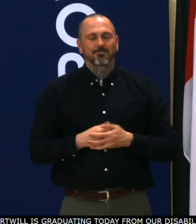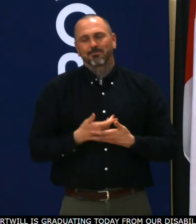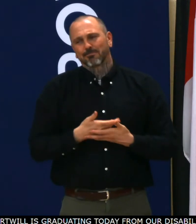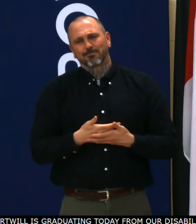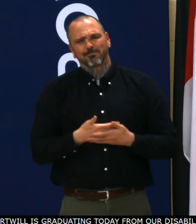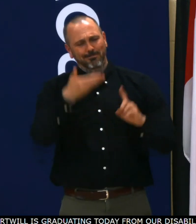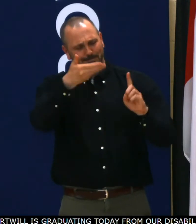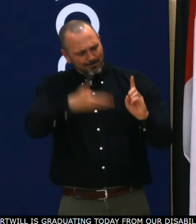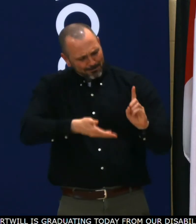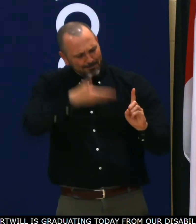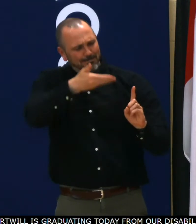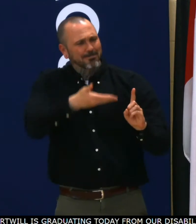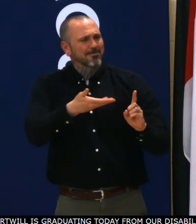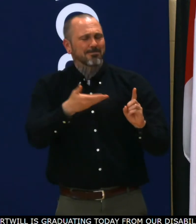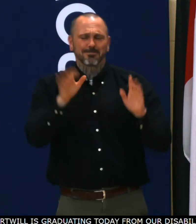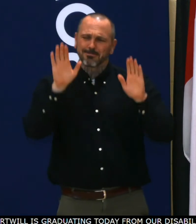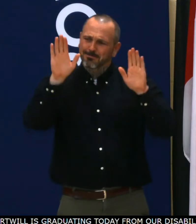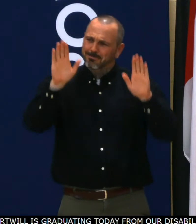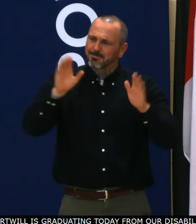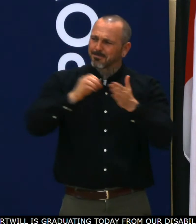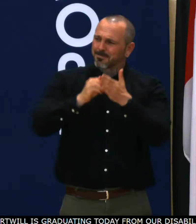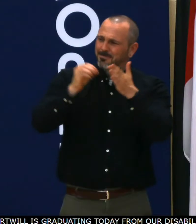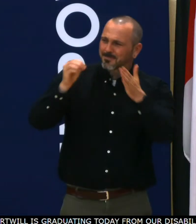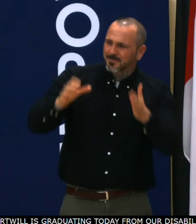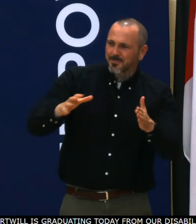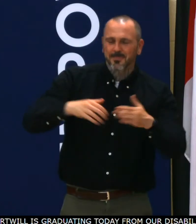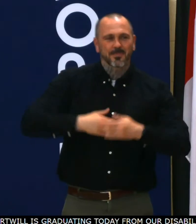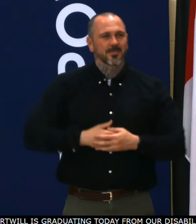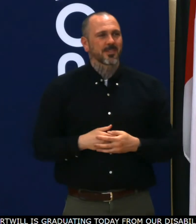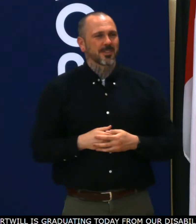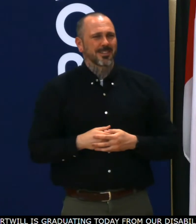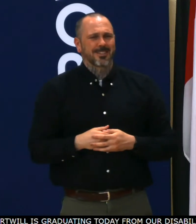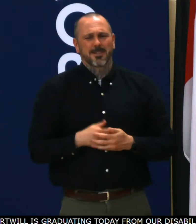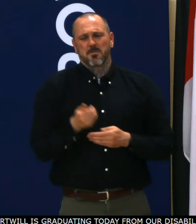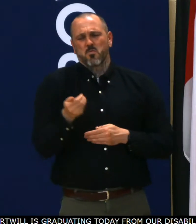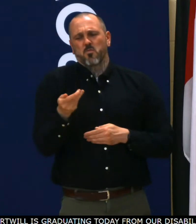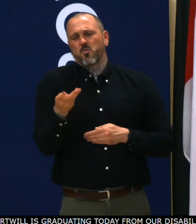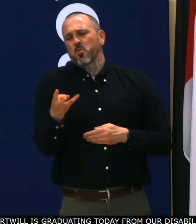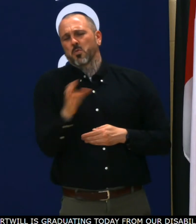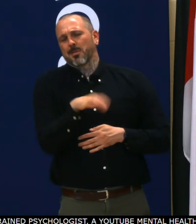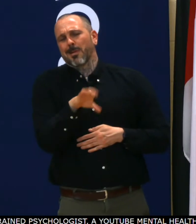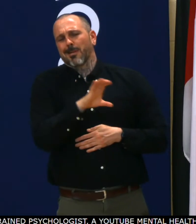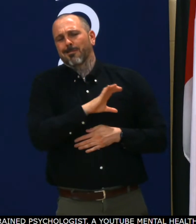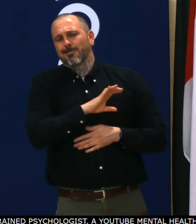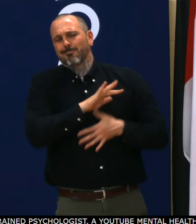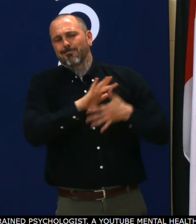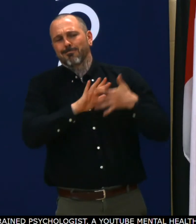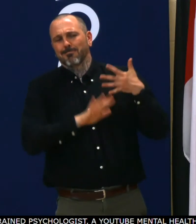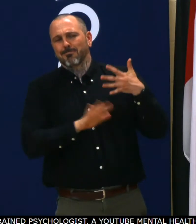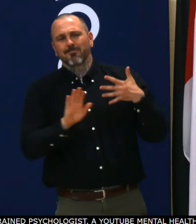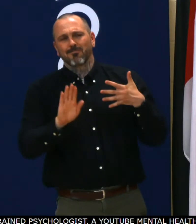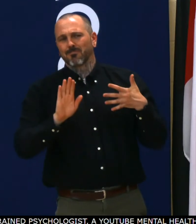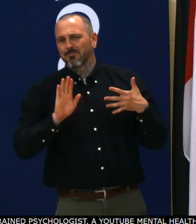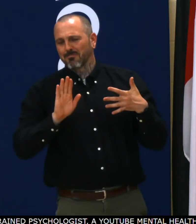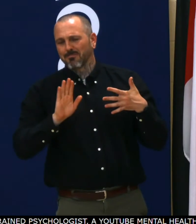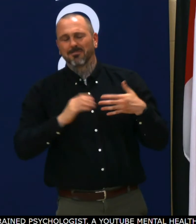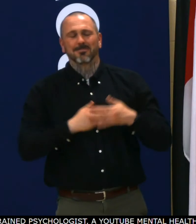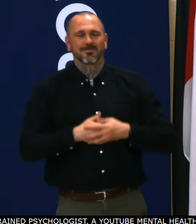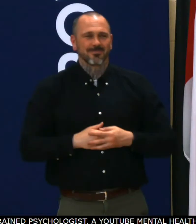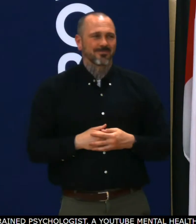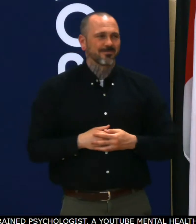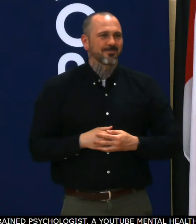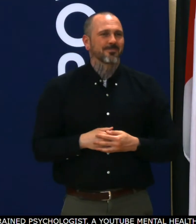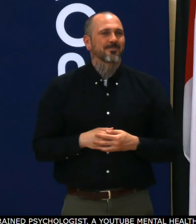all-around remarkable student, just a few of the things that define our valedictorian this